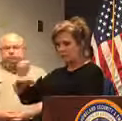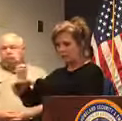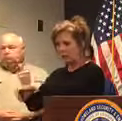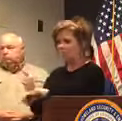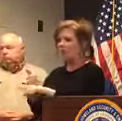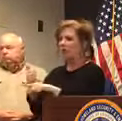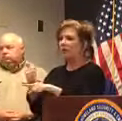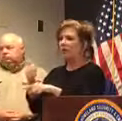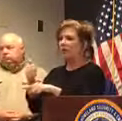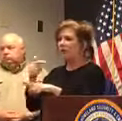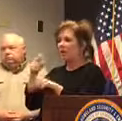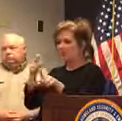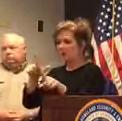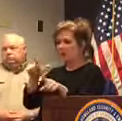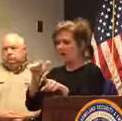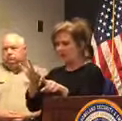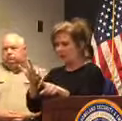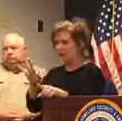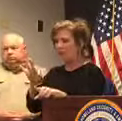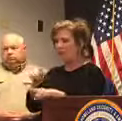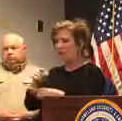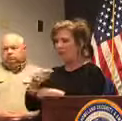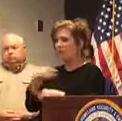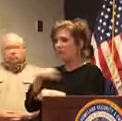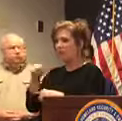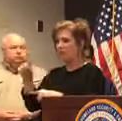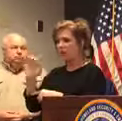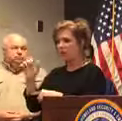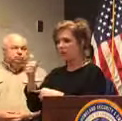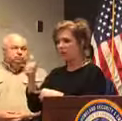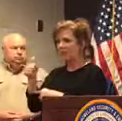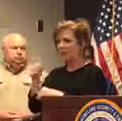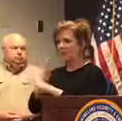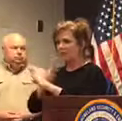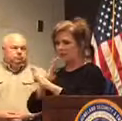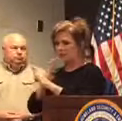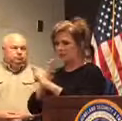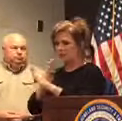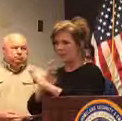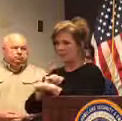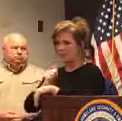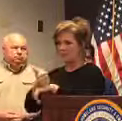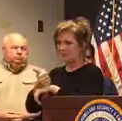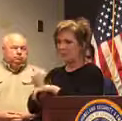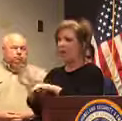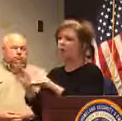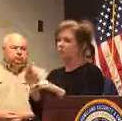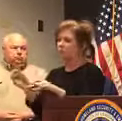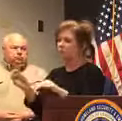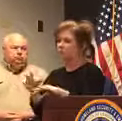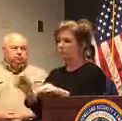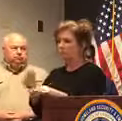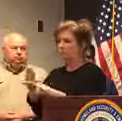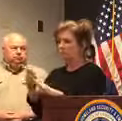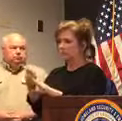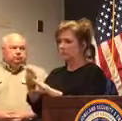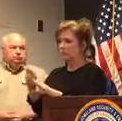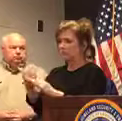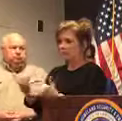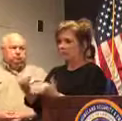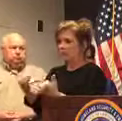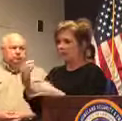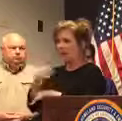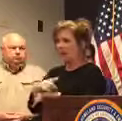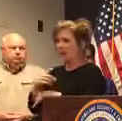in Lafayette, where we have 110 buses placed or being placed before the end of the day. We've